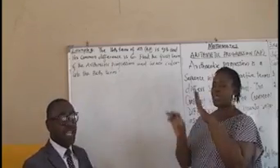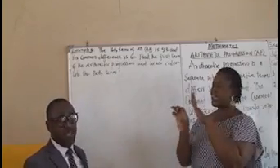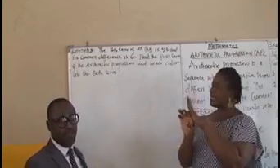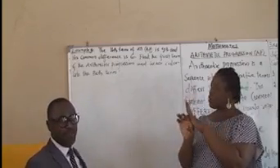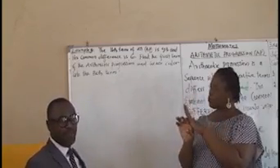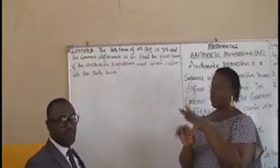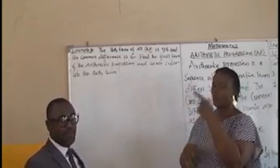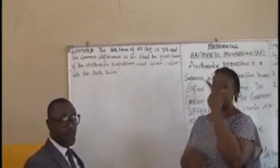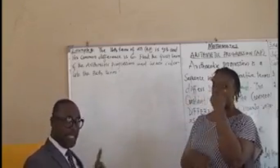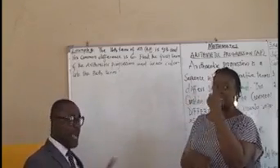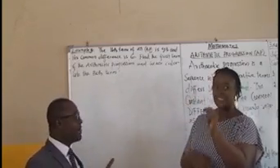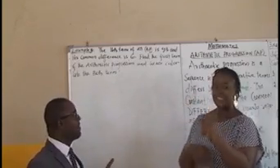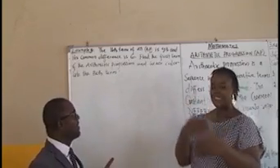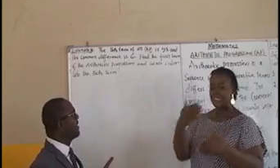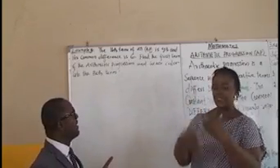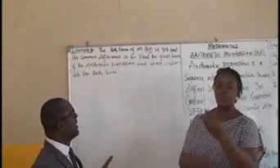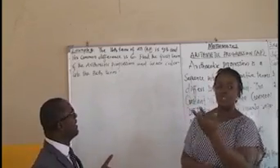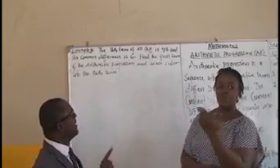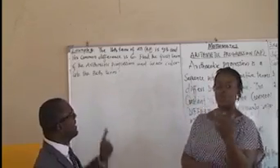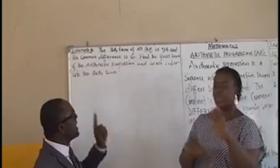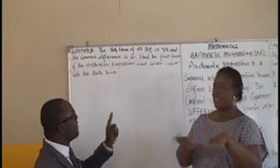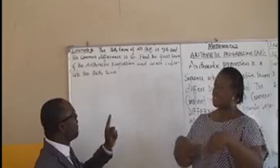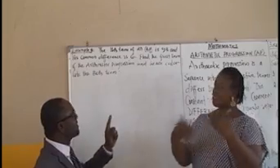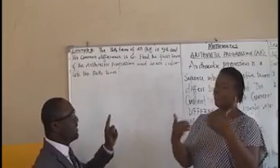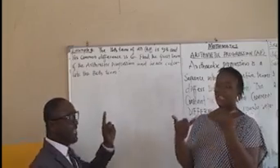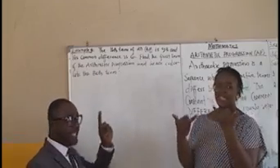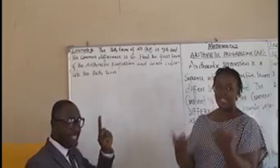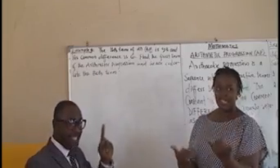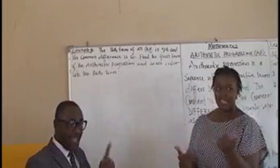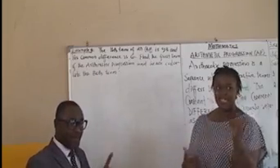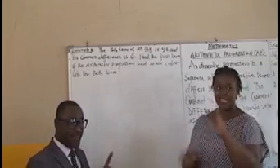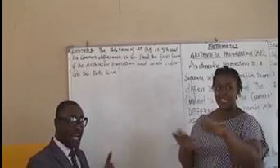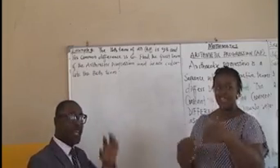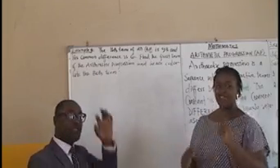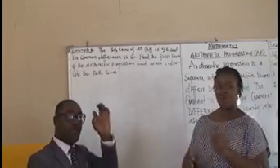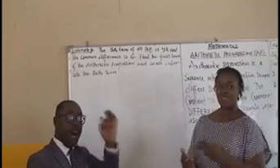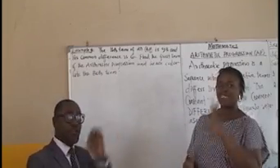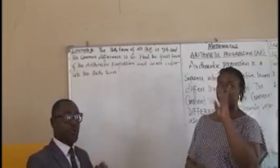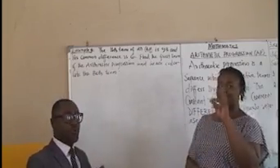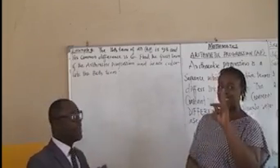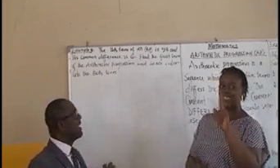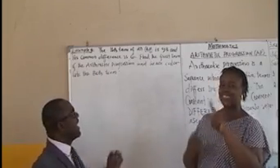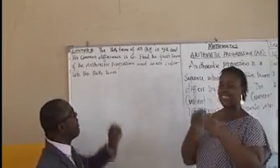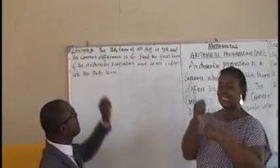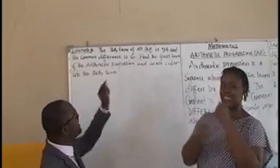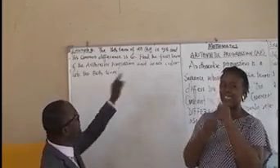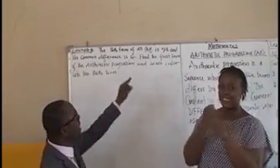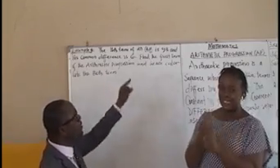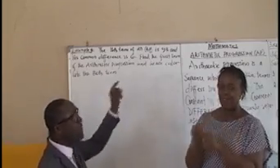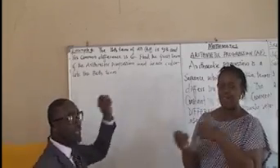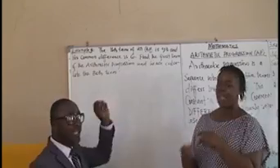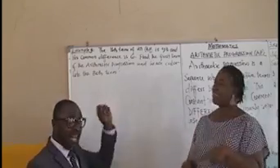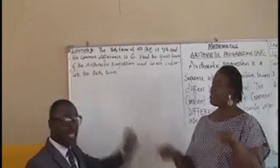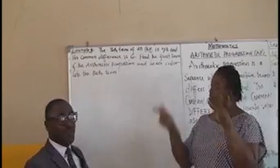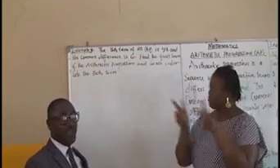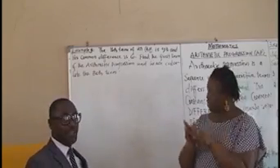sequence we're giving, but here they gave us the 1610 and gave us a value. And what is the